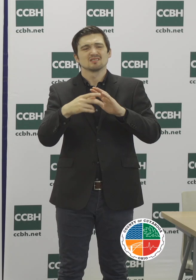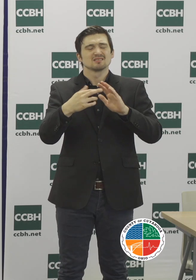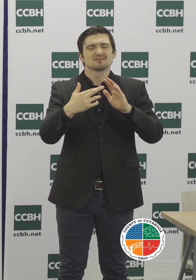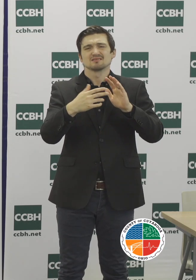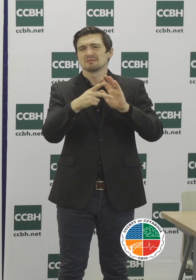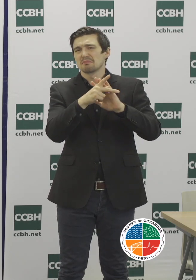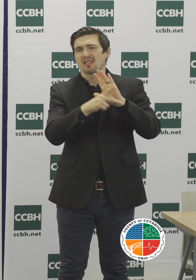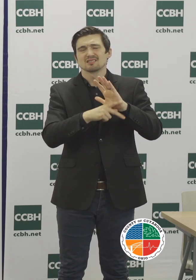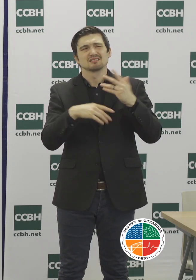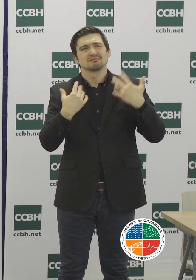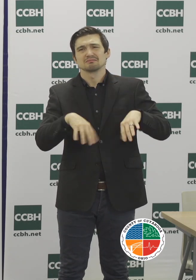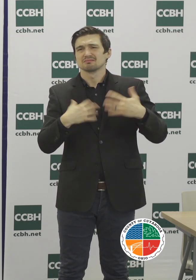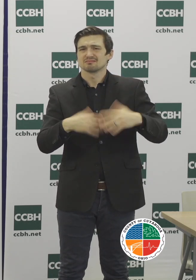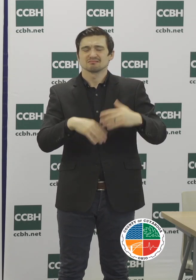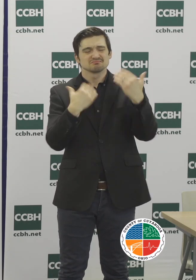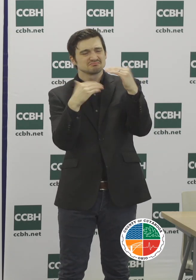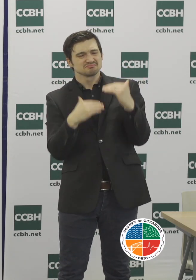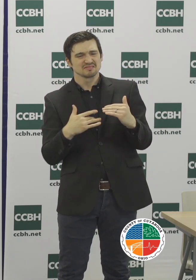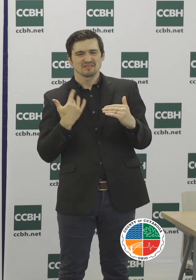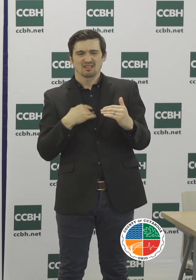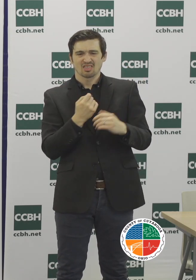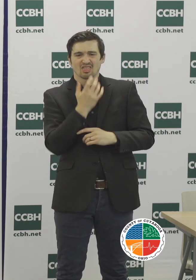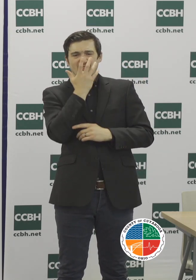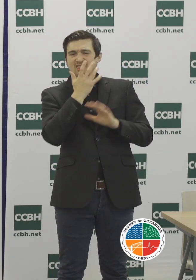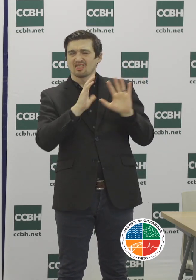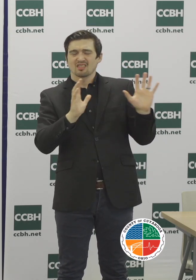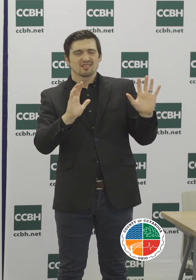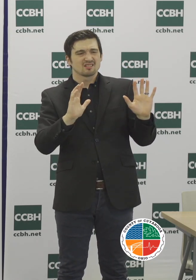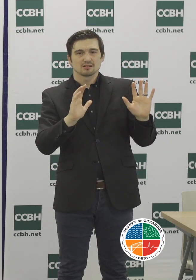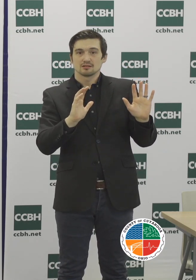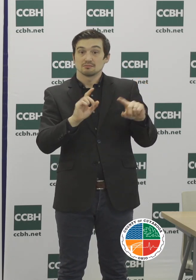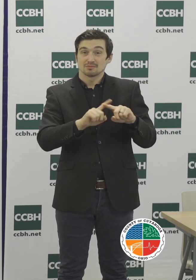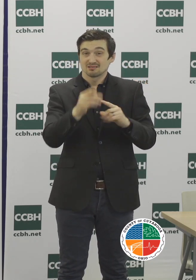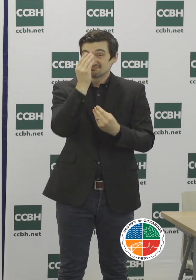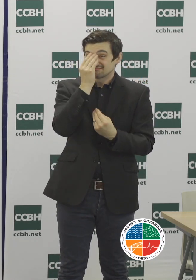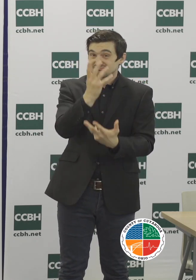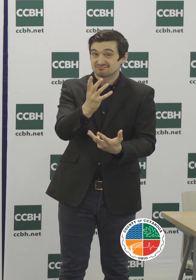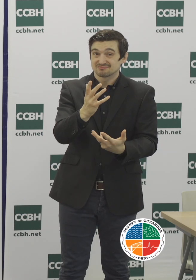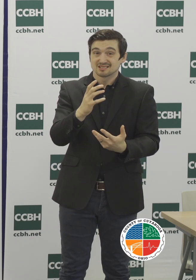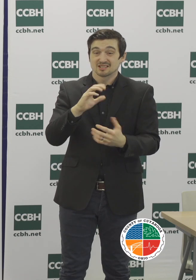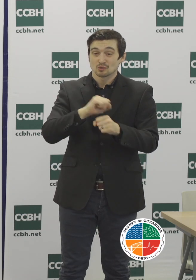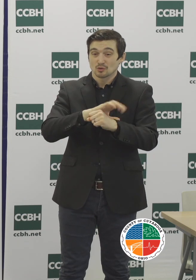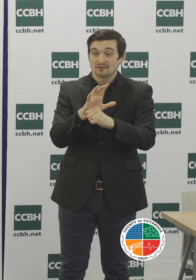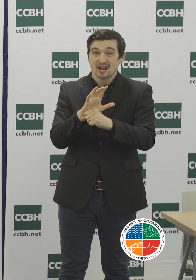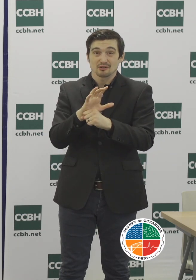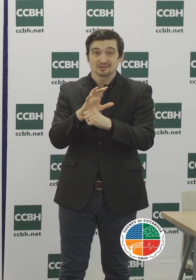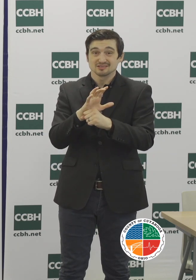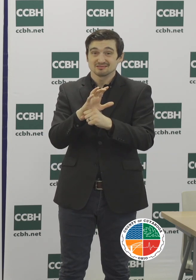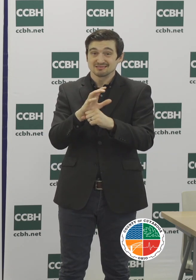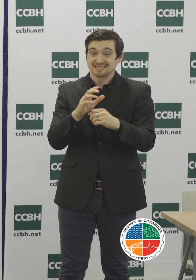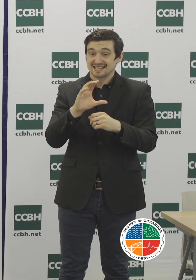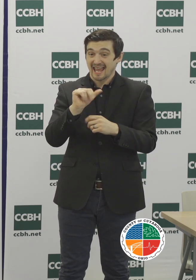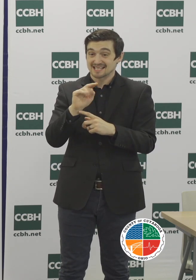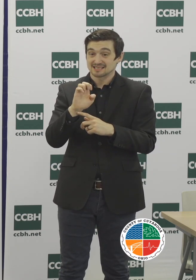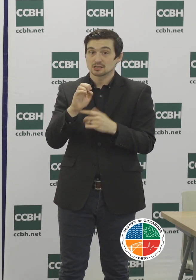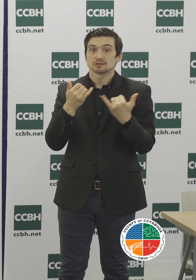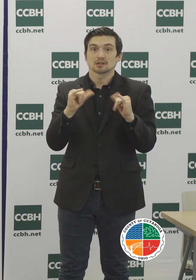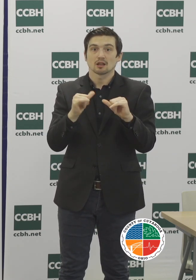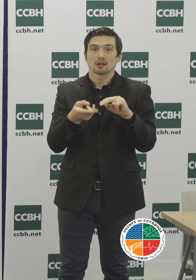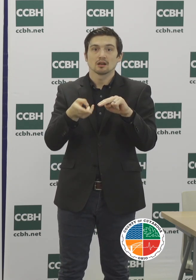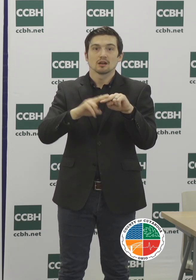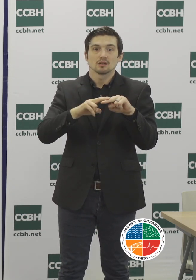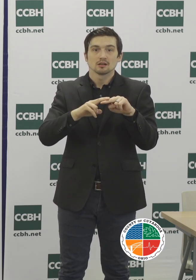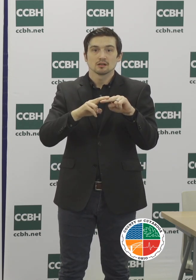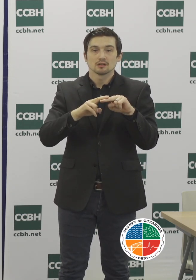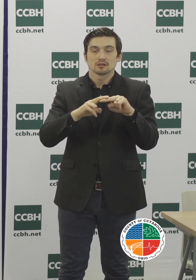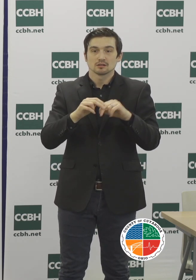our COVID-19 case counts and sadly deaths are rising in Cuyahoga County. In fact, Ohio saw its